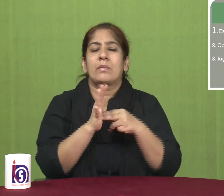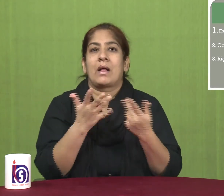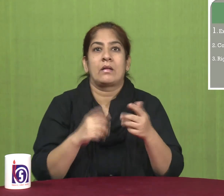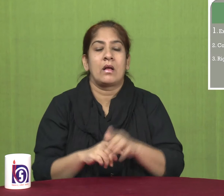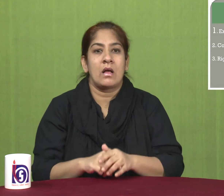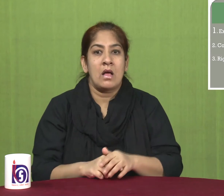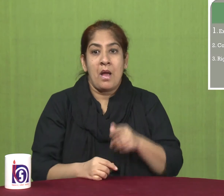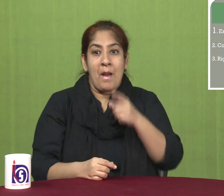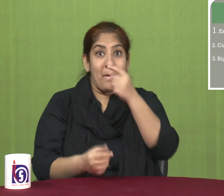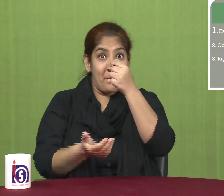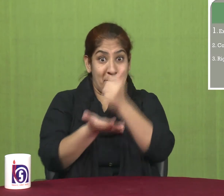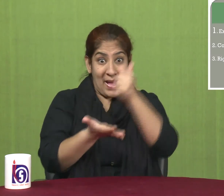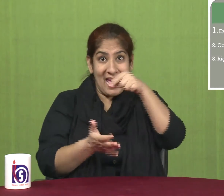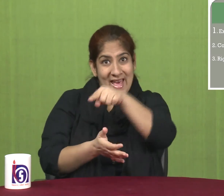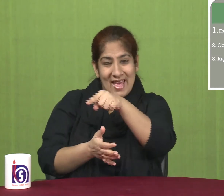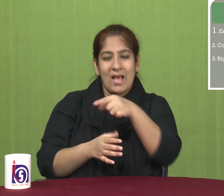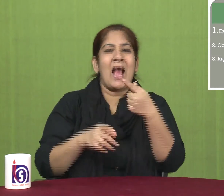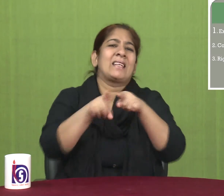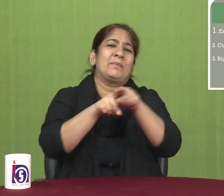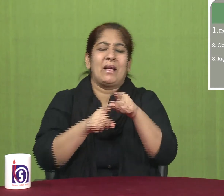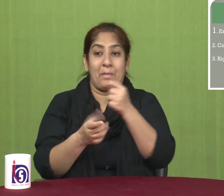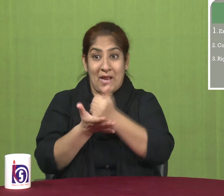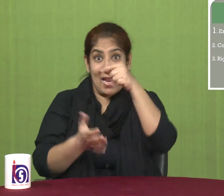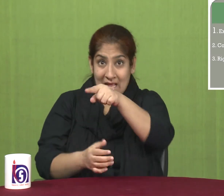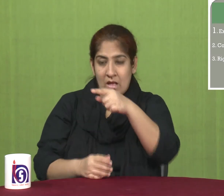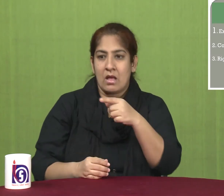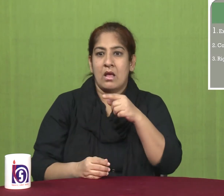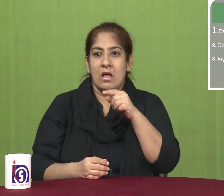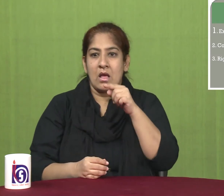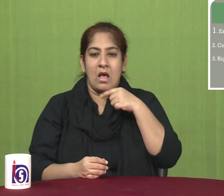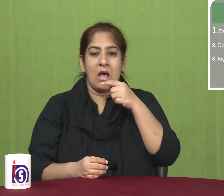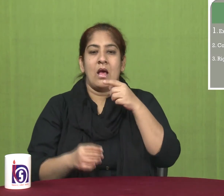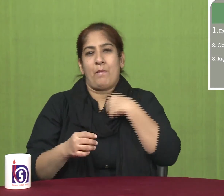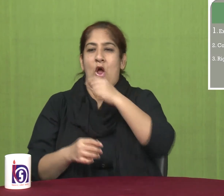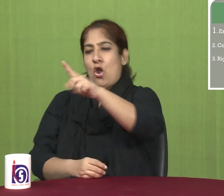The second point explains the cost of debit.